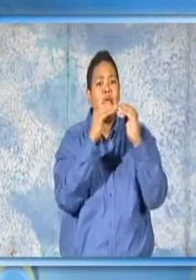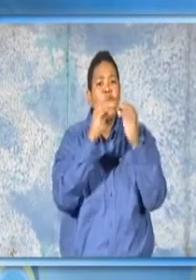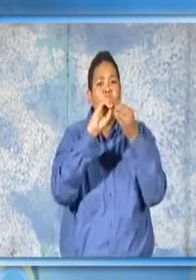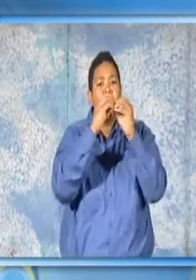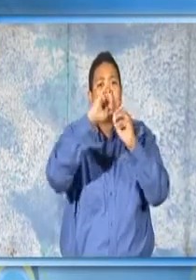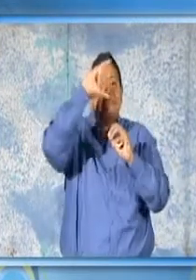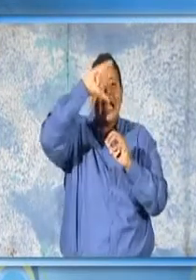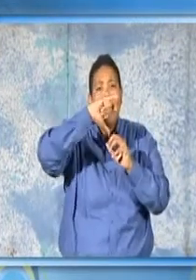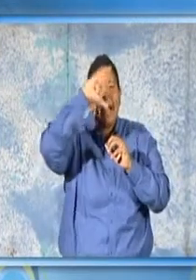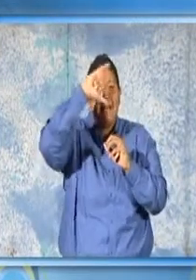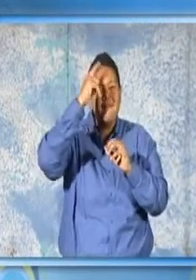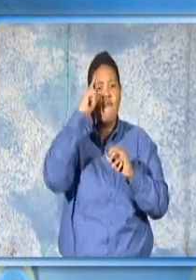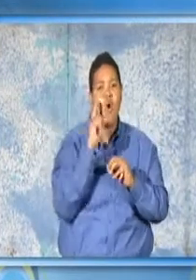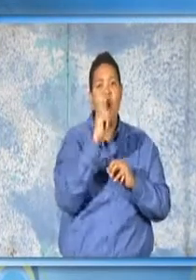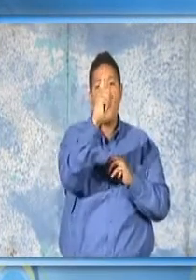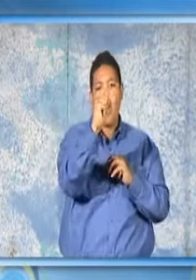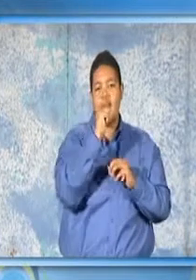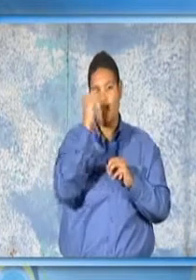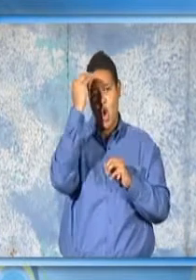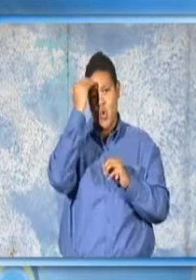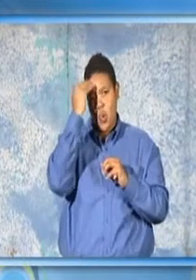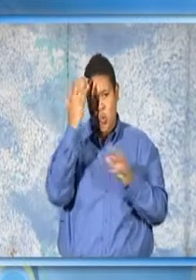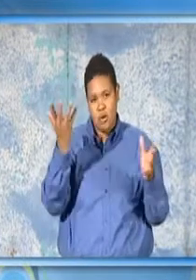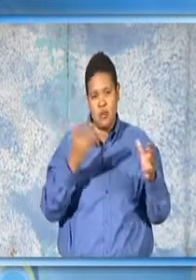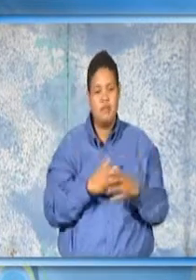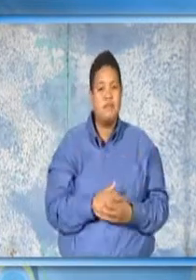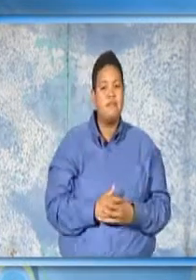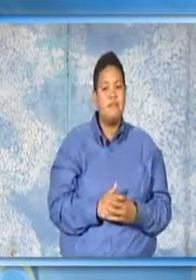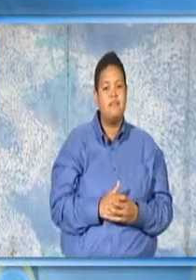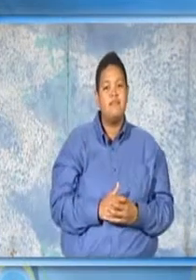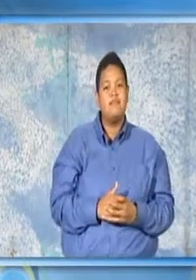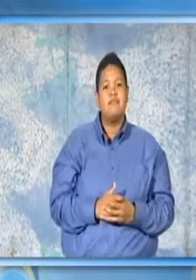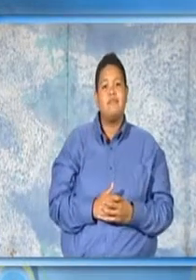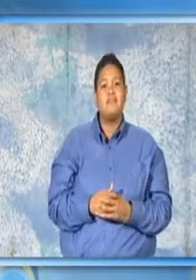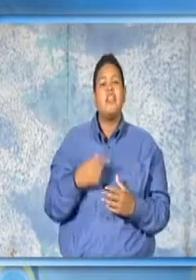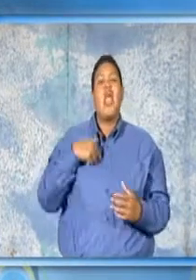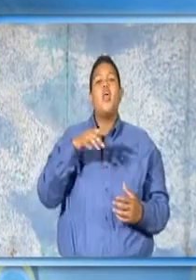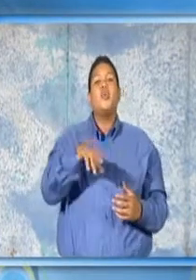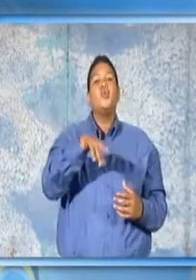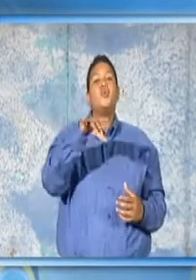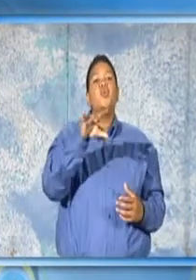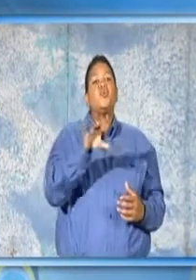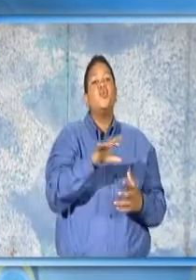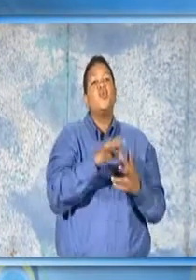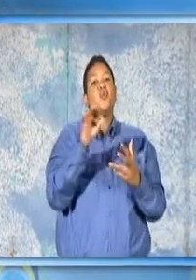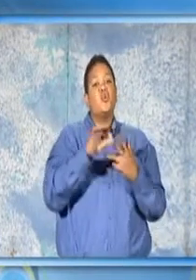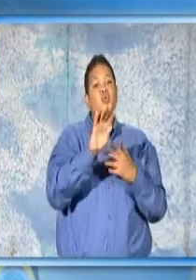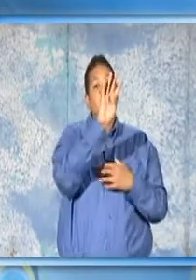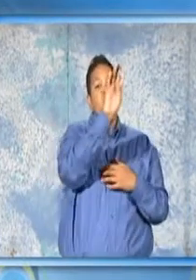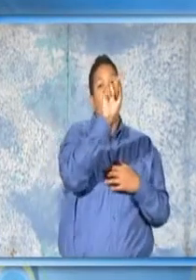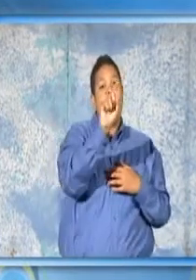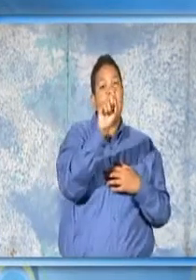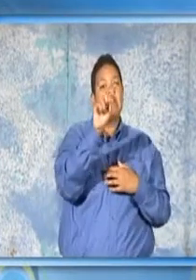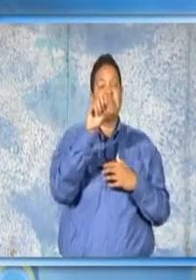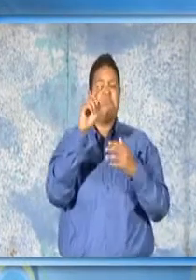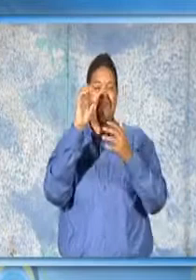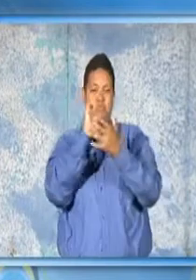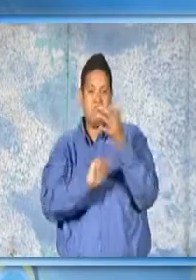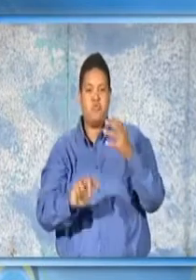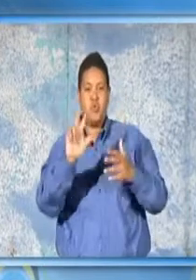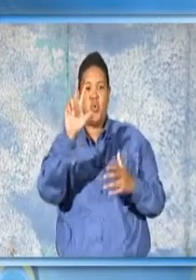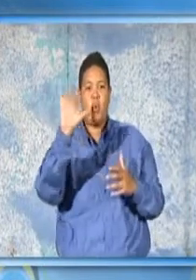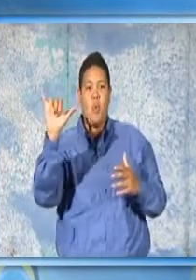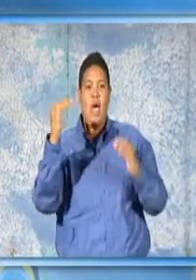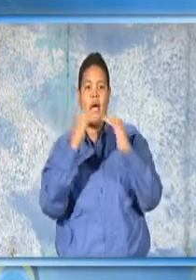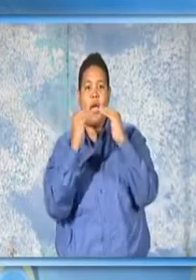coefficients for one of the unknowns. Let us look at the equations 4x minus 3y